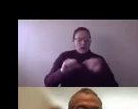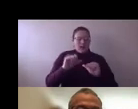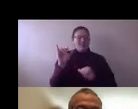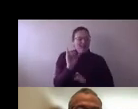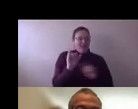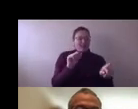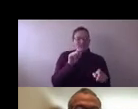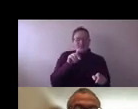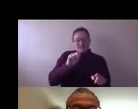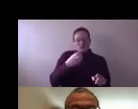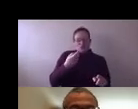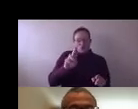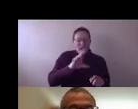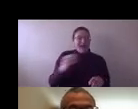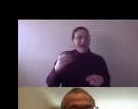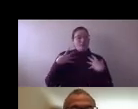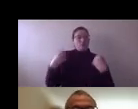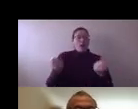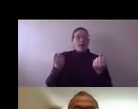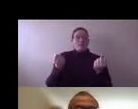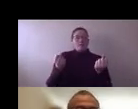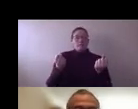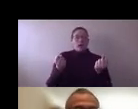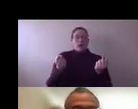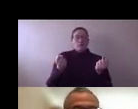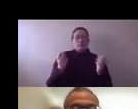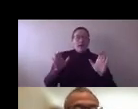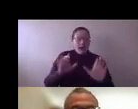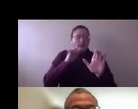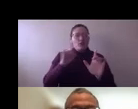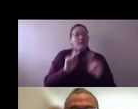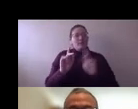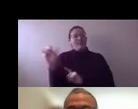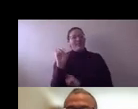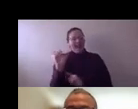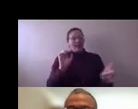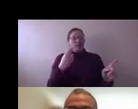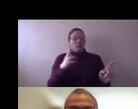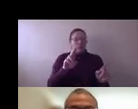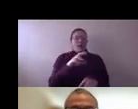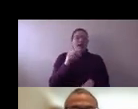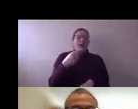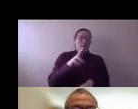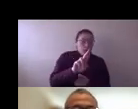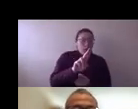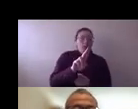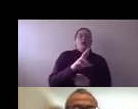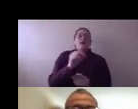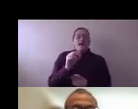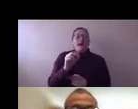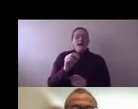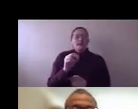and also the brave actions of people like Professor Hu and Professor Gang Chen,